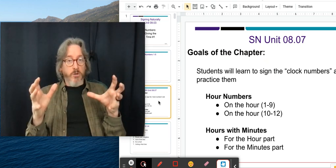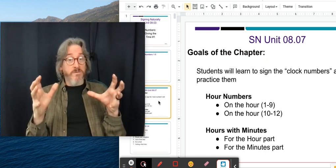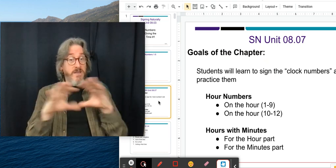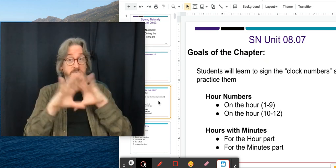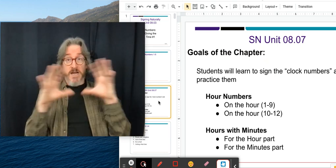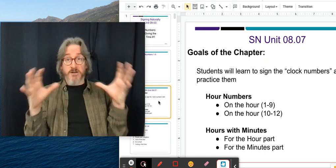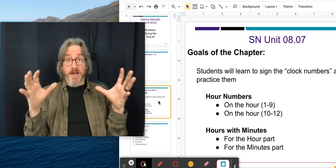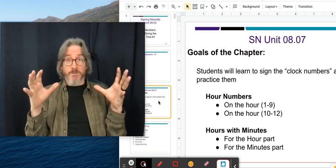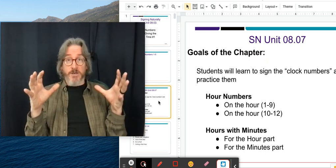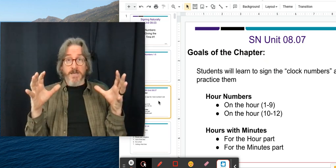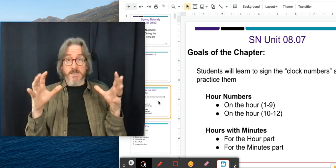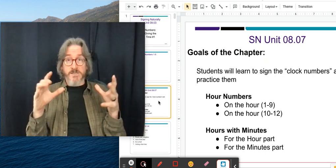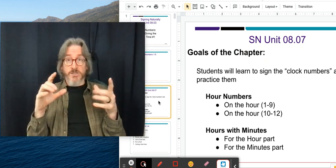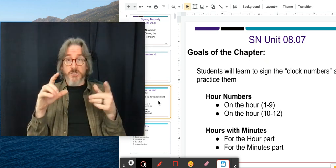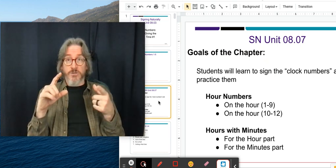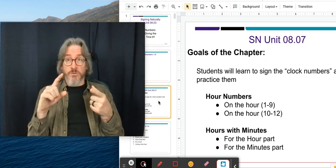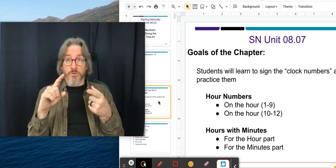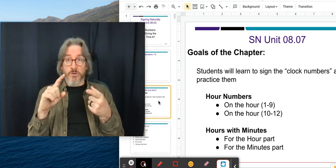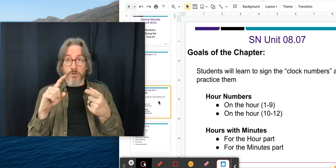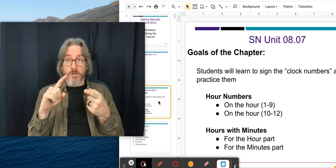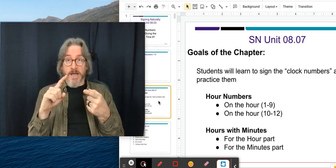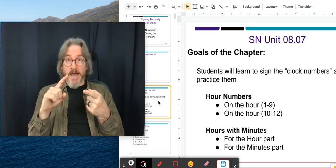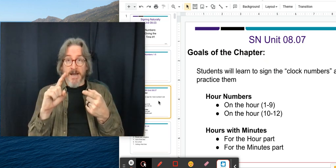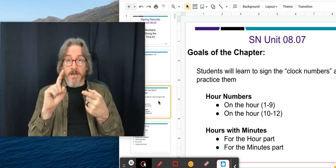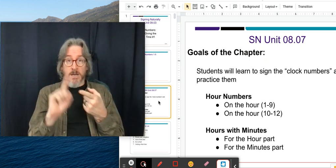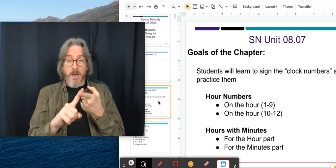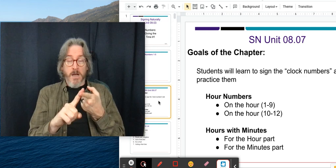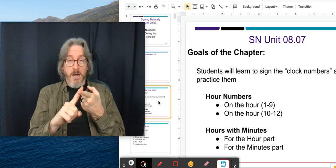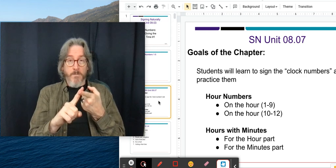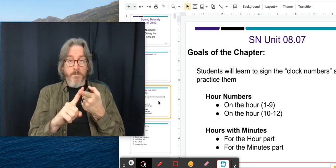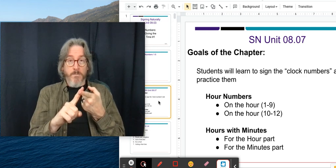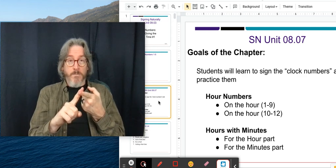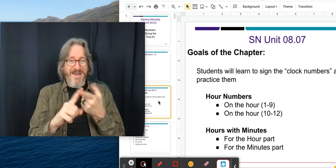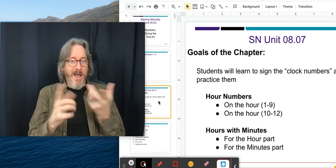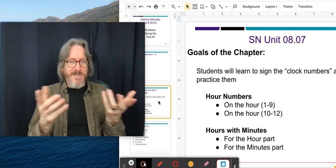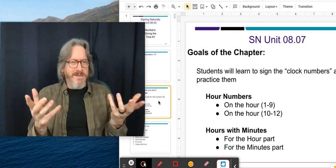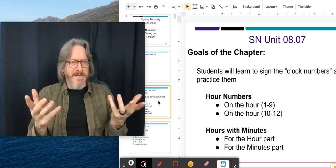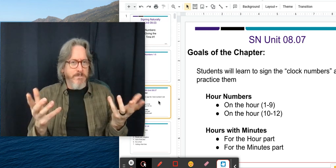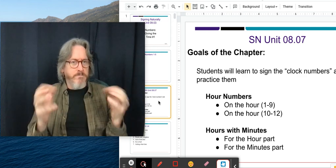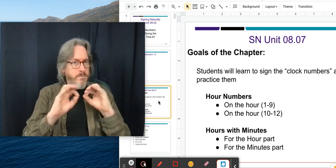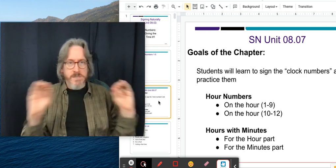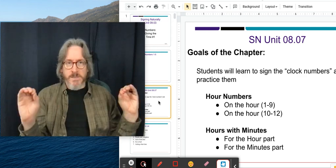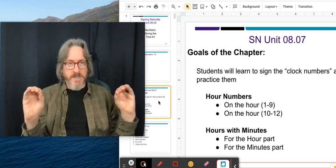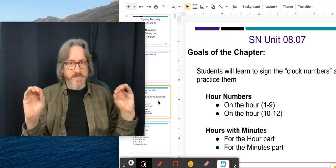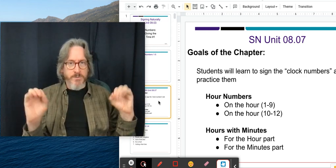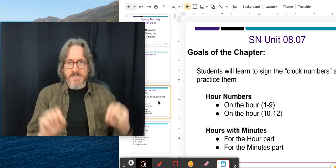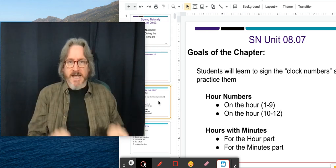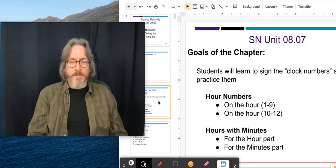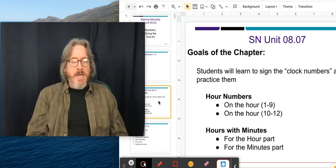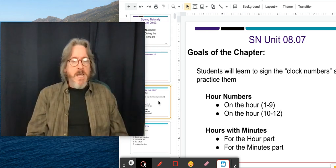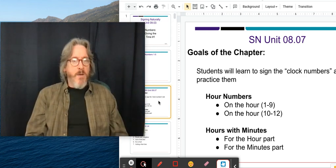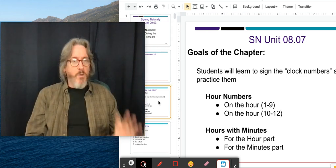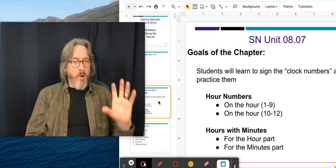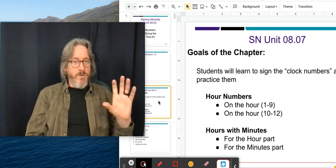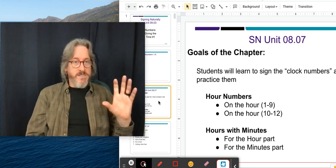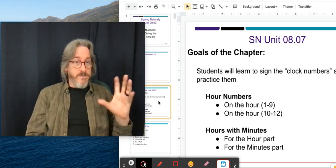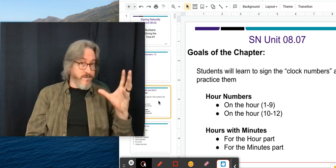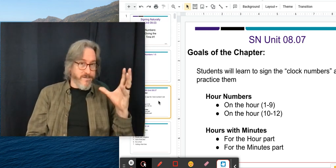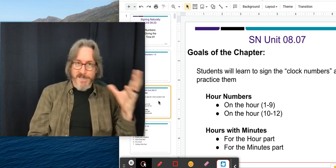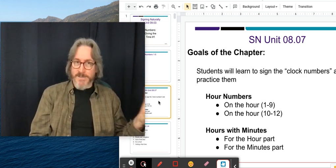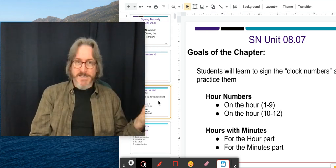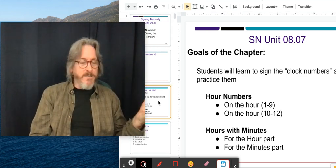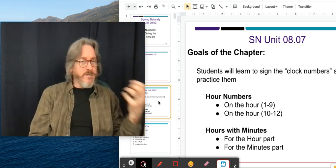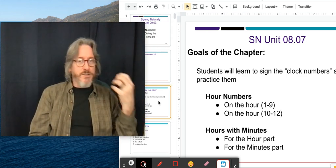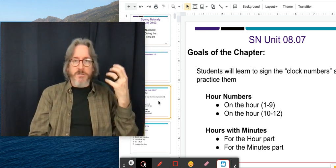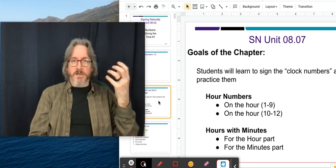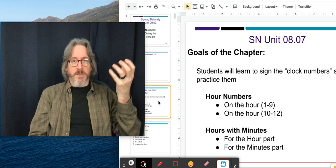the goal of the entire chapter is to look at how we tell the time. Something simple as that. And we always,